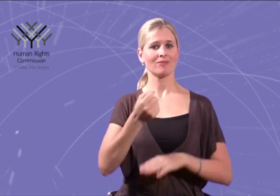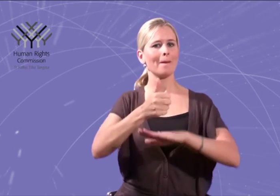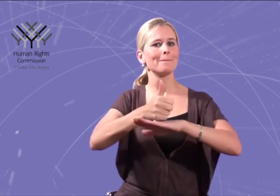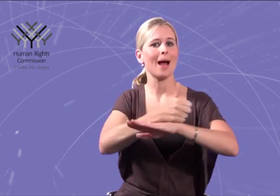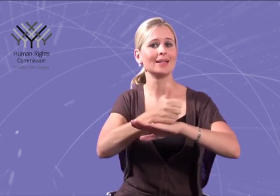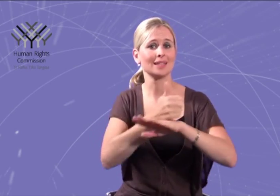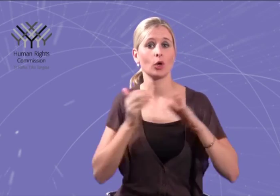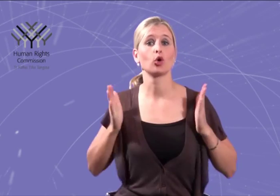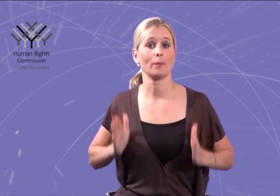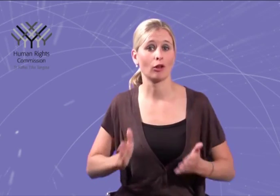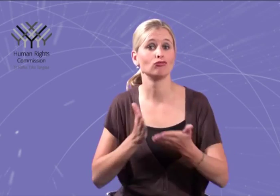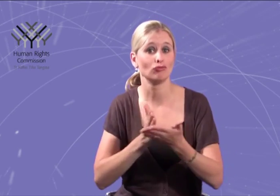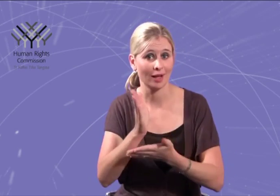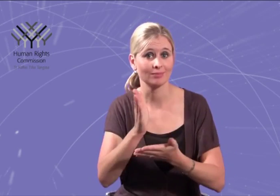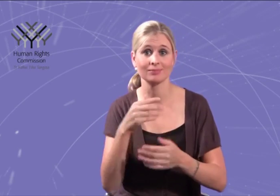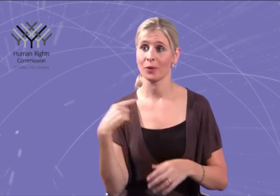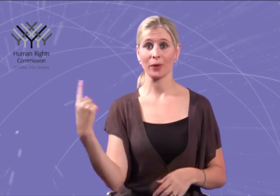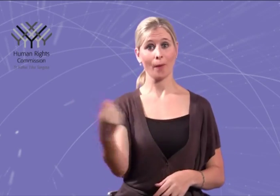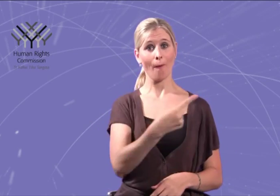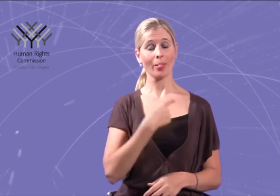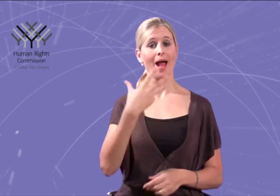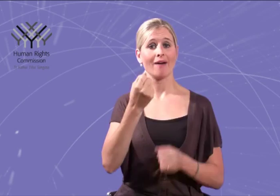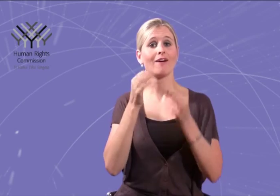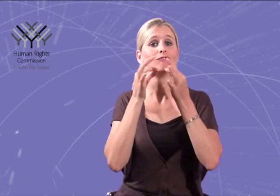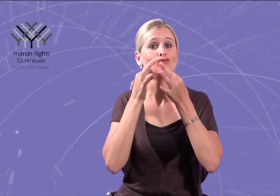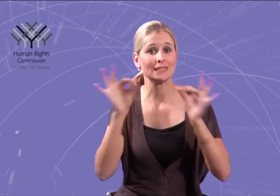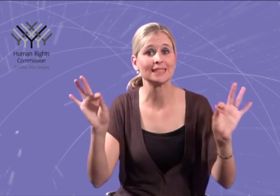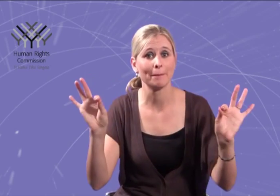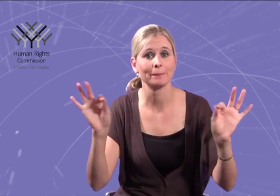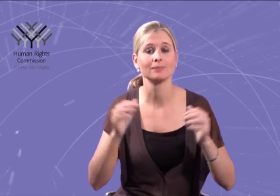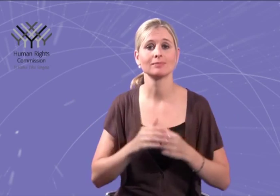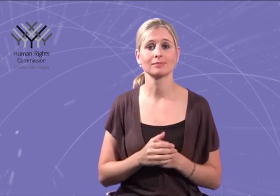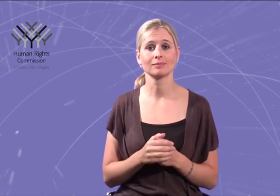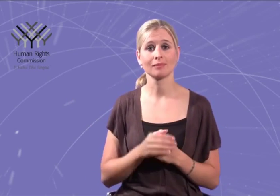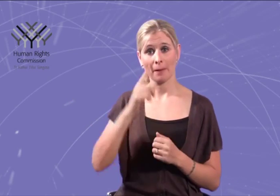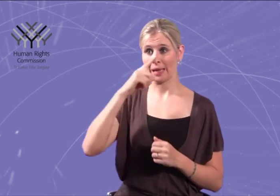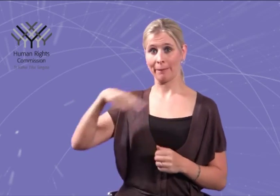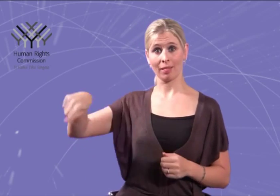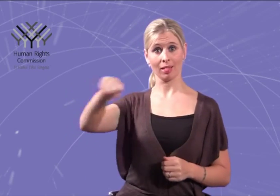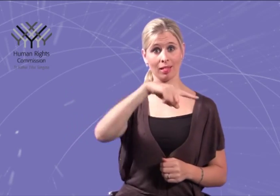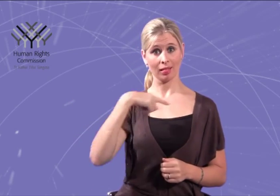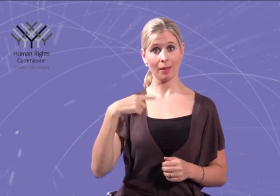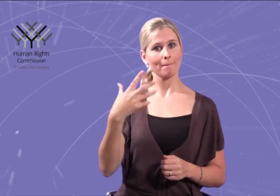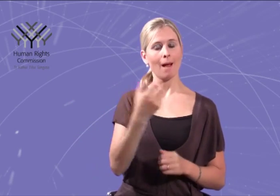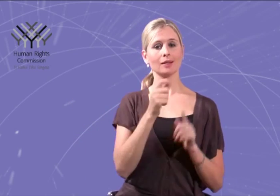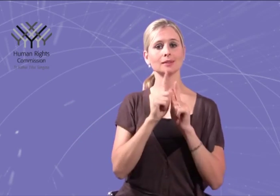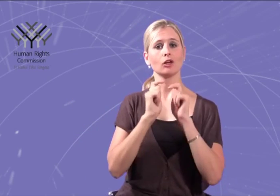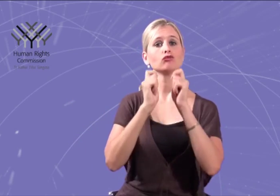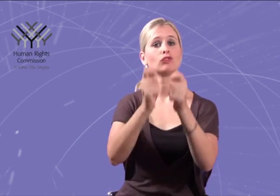What are human rights? These are the basic rights and freedoms belonging to all